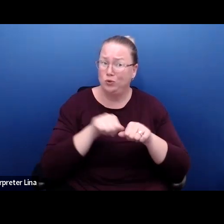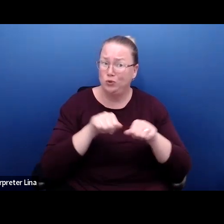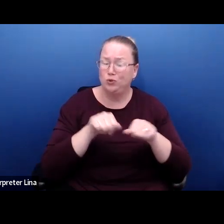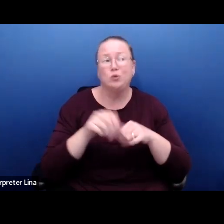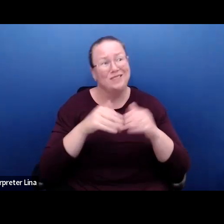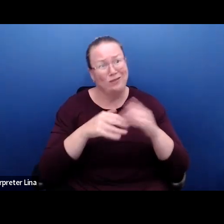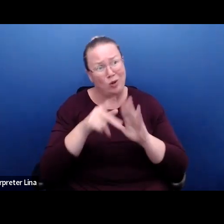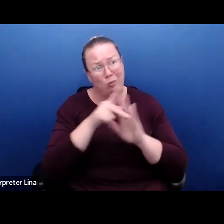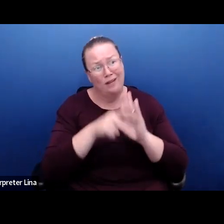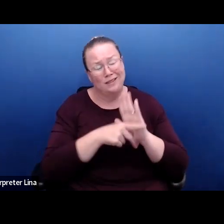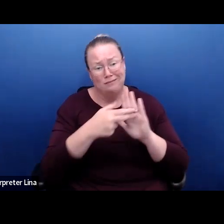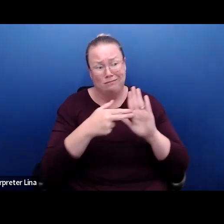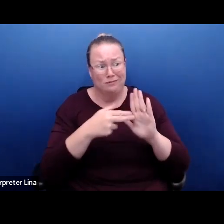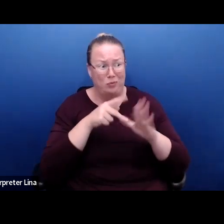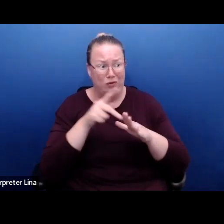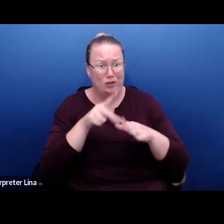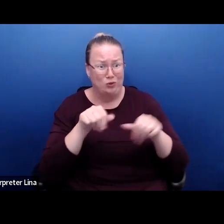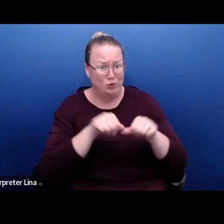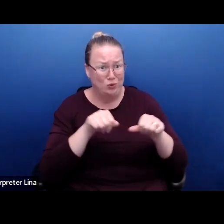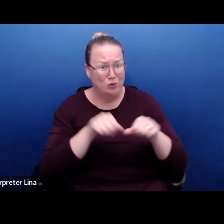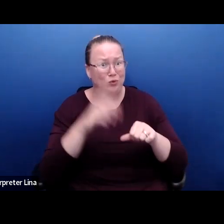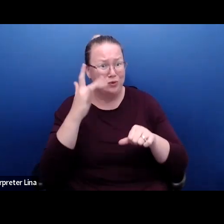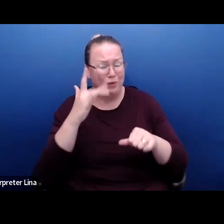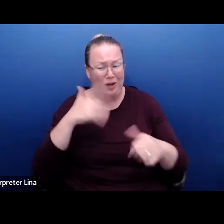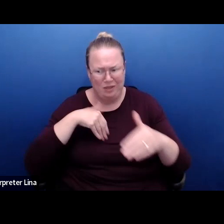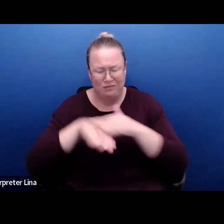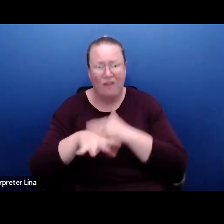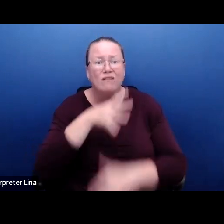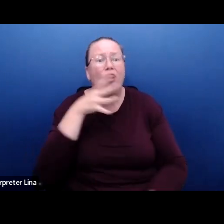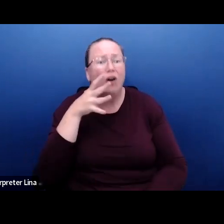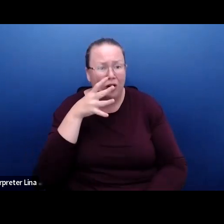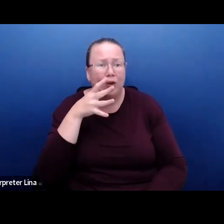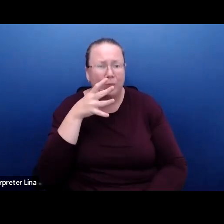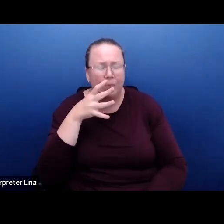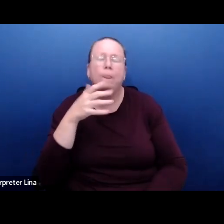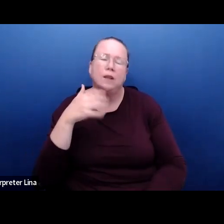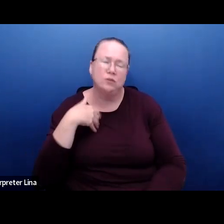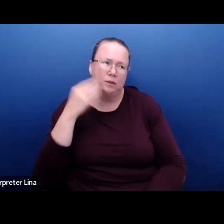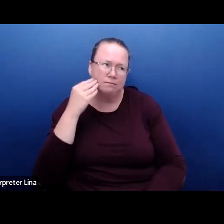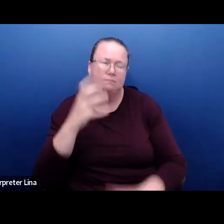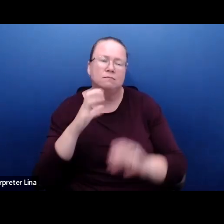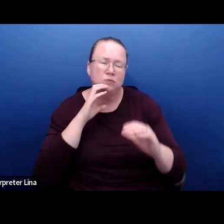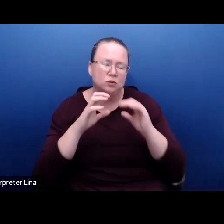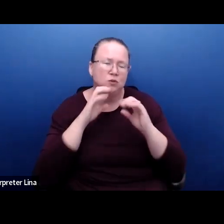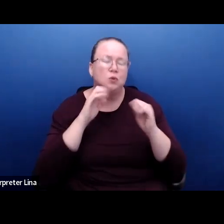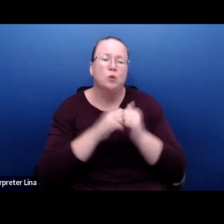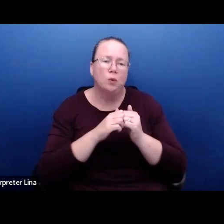policy was, because I was going into a farm. And so I had those conversations with